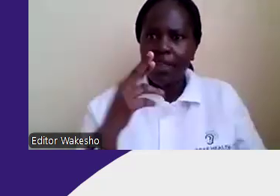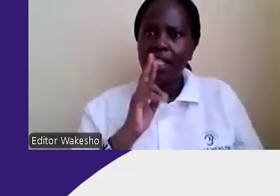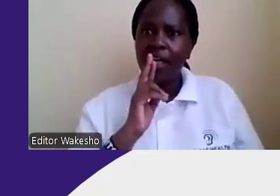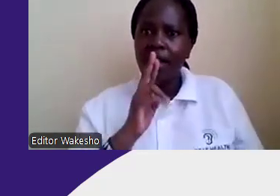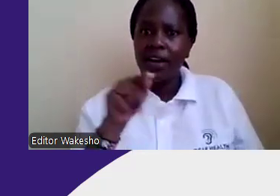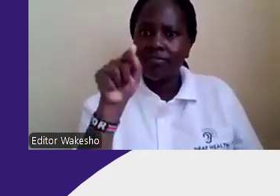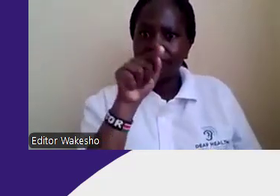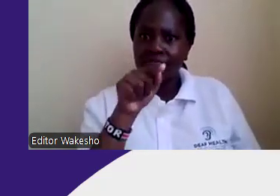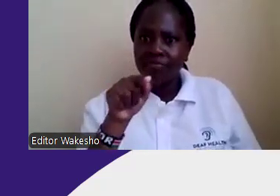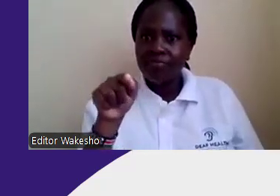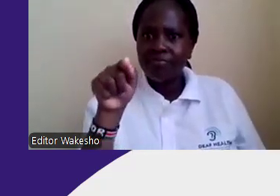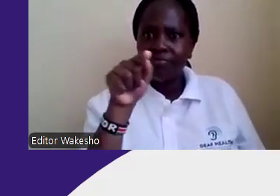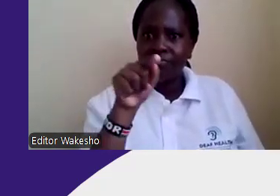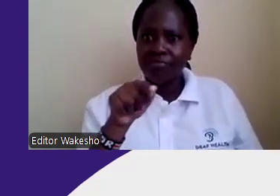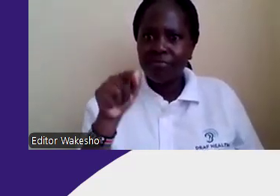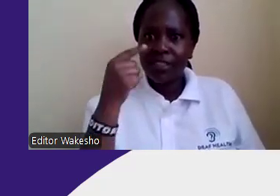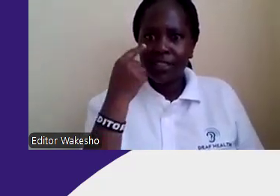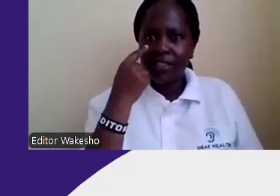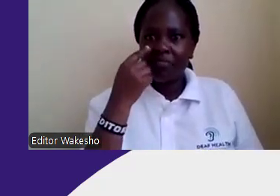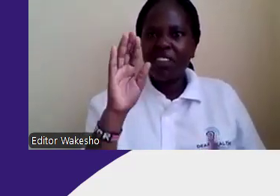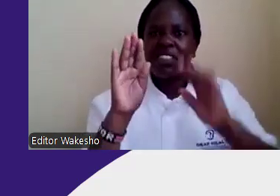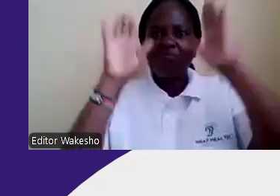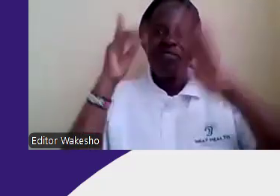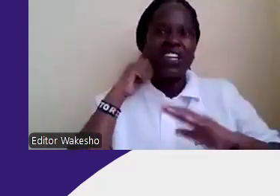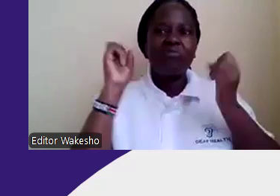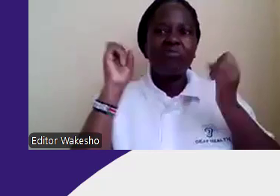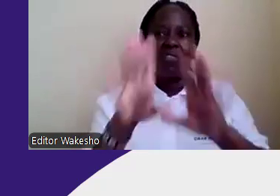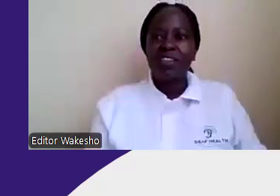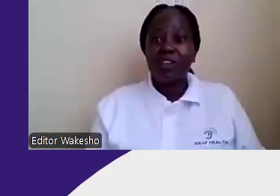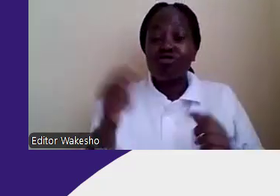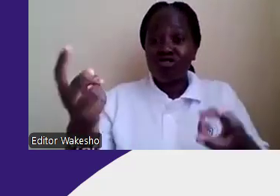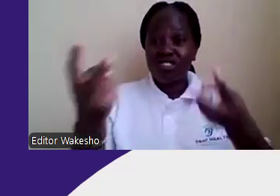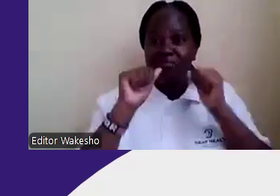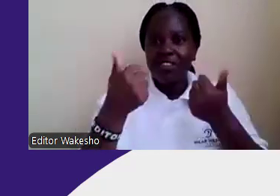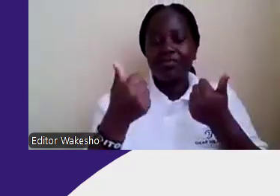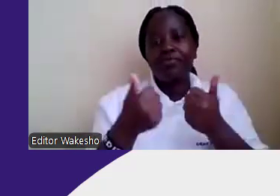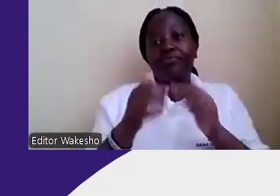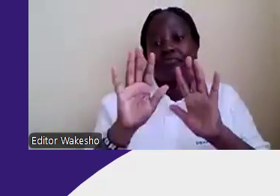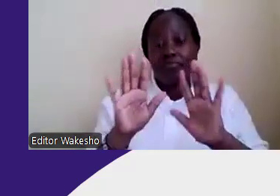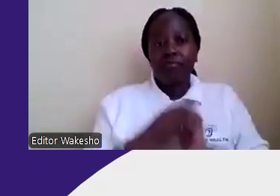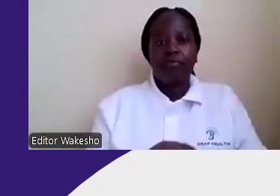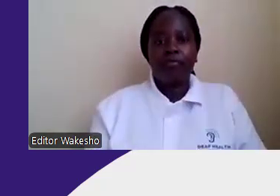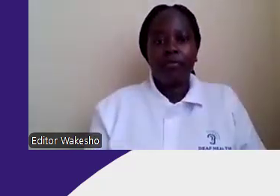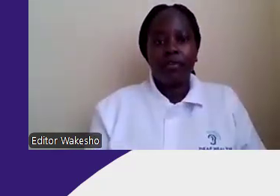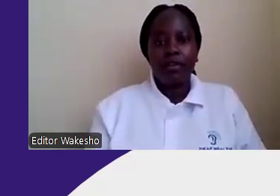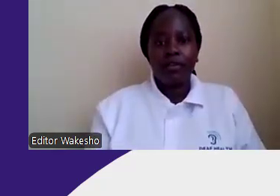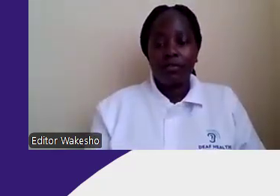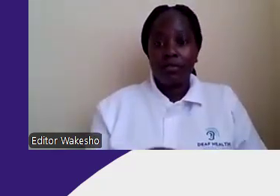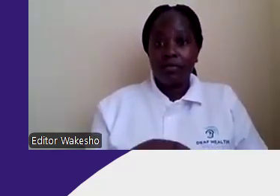Yes, we can see the pointer. You can see the pointer. Fantastic. Right. So this is just a